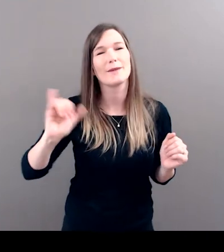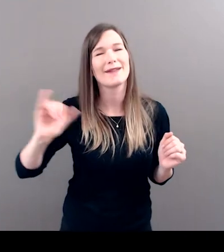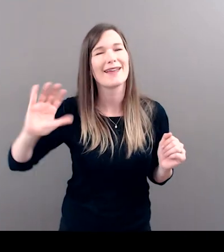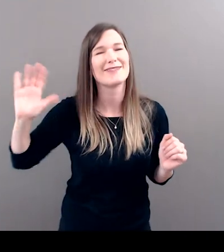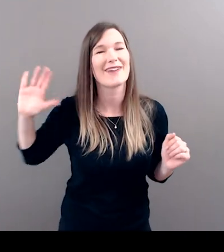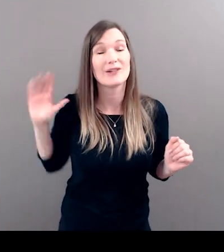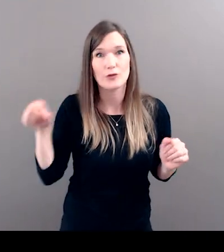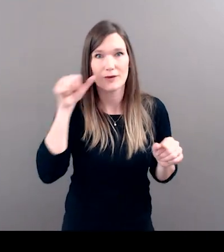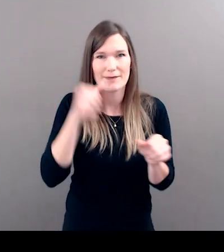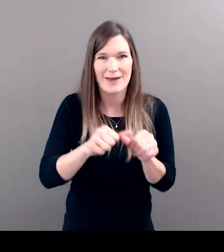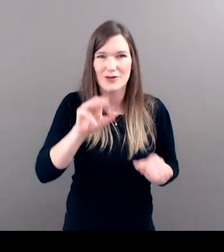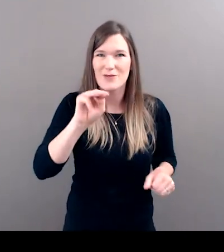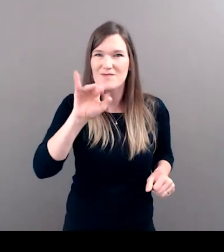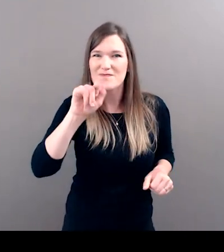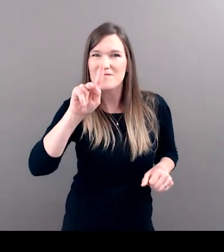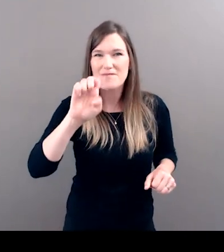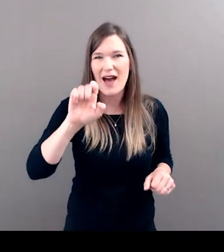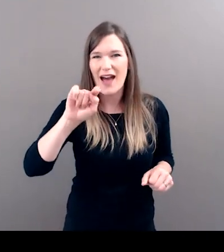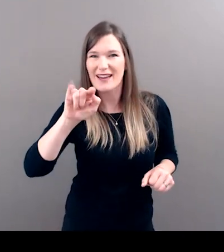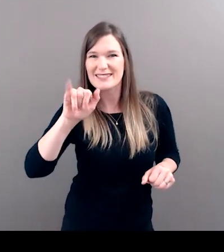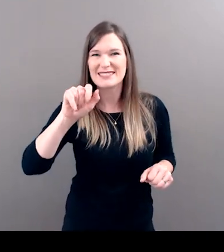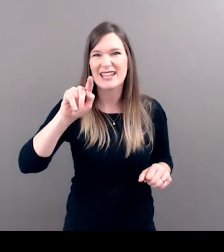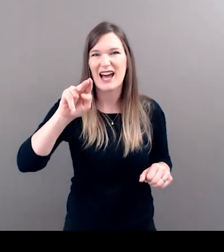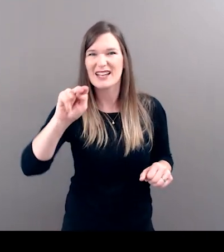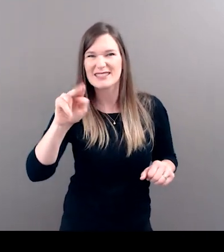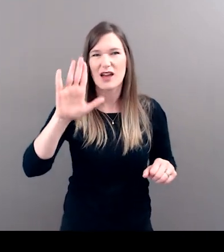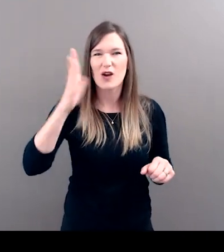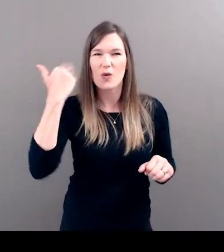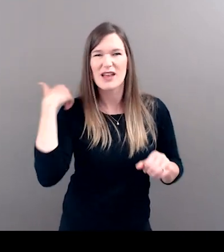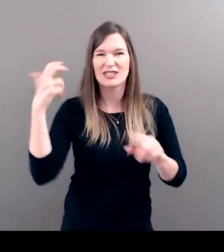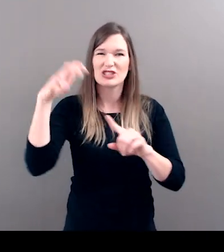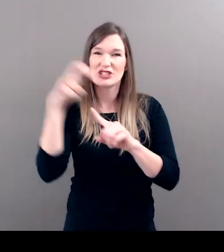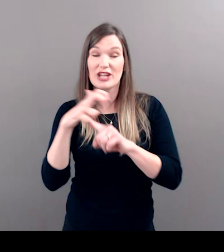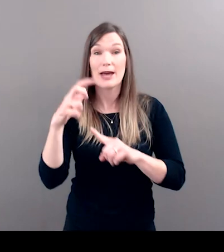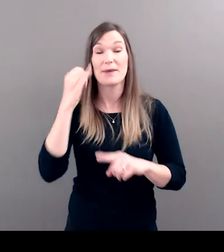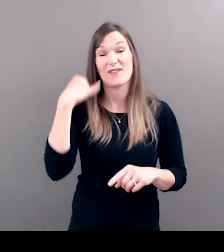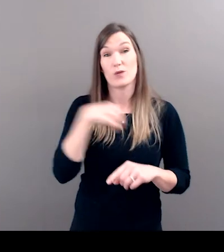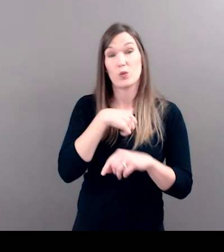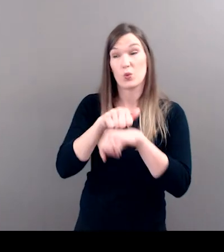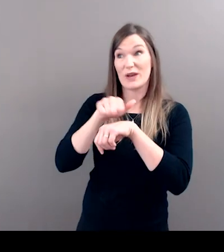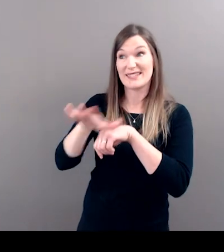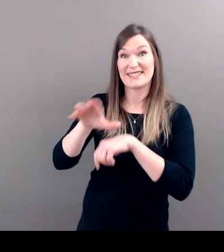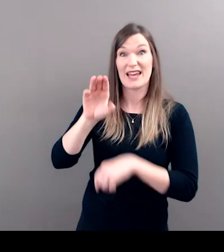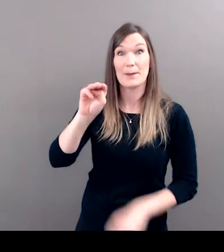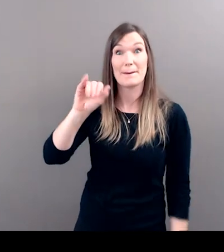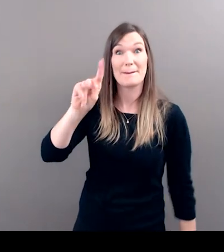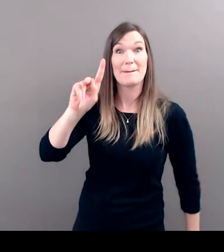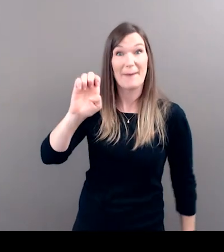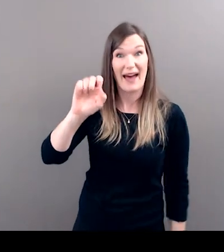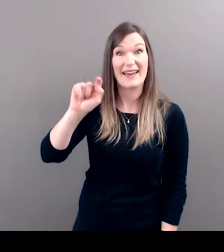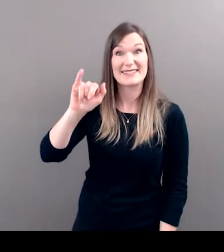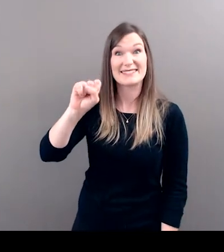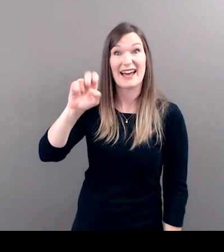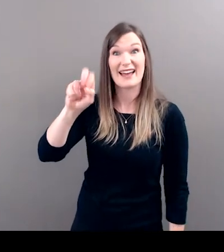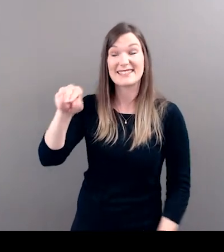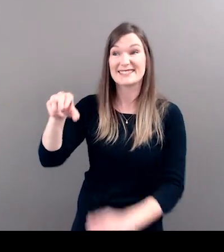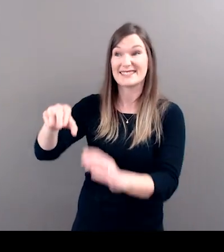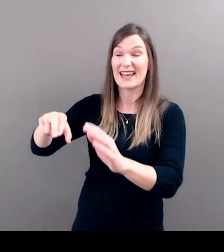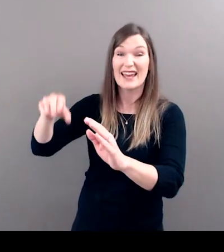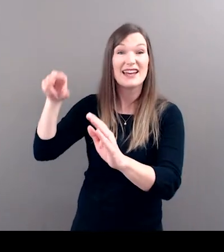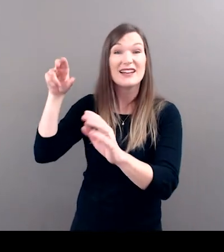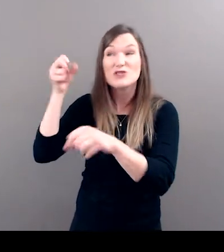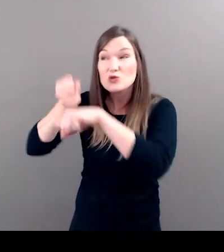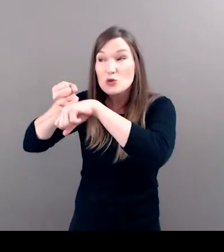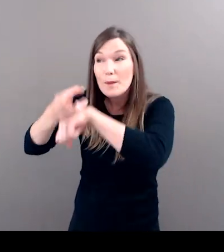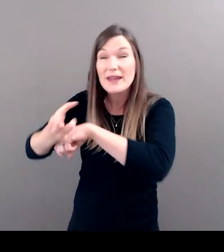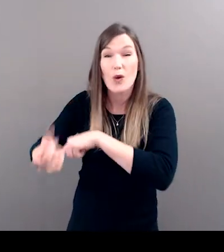Tyson to Russia, and they sent out their dude, and if Mike Tyson whoops him, which he would, then that's the war. We don't have to have missiles and bombs and all these other people